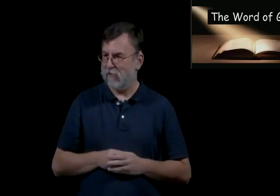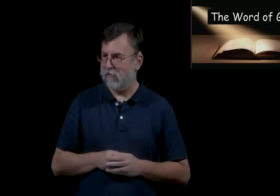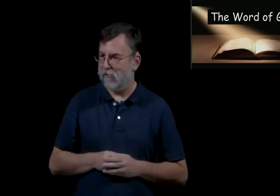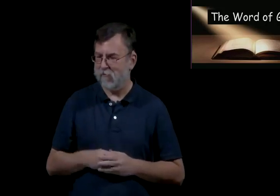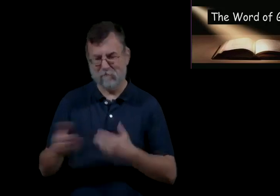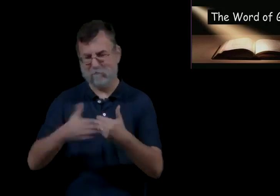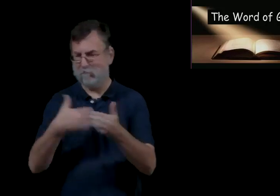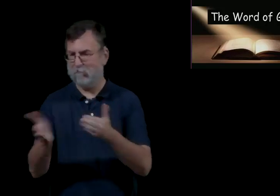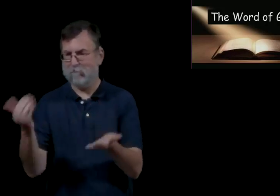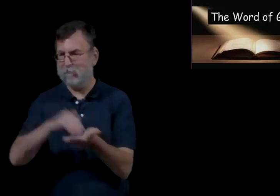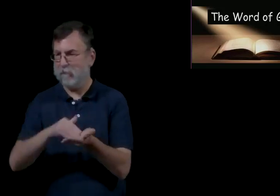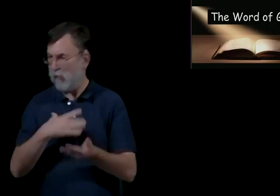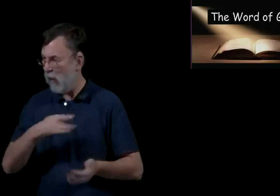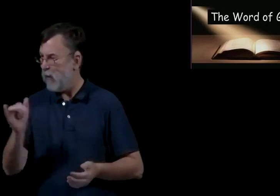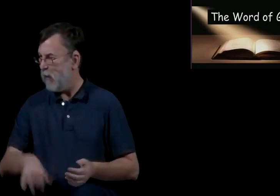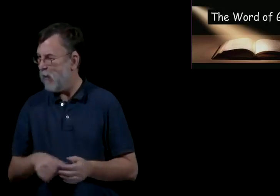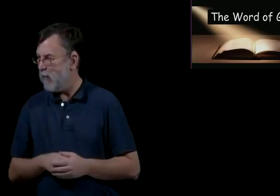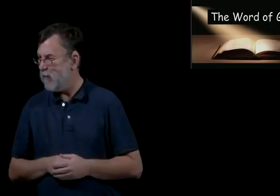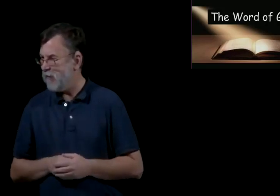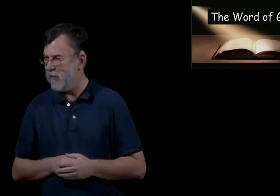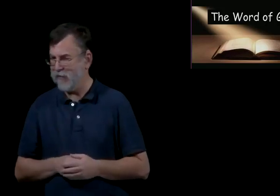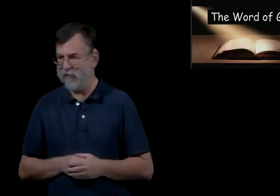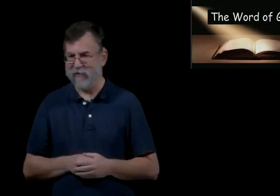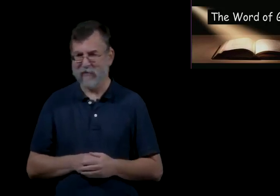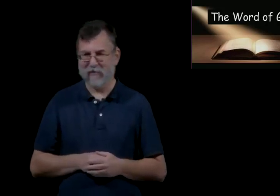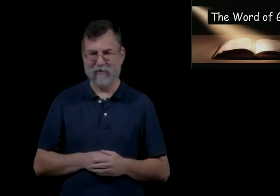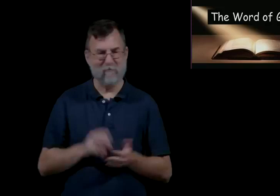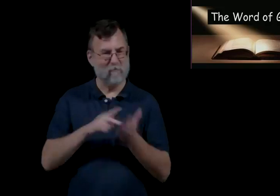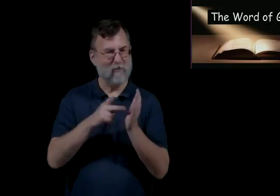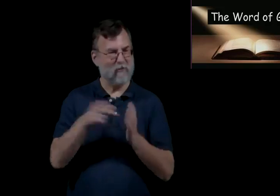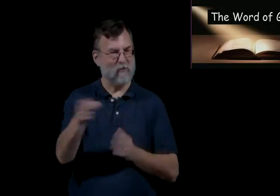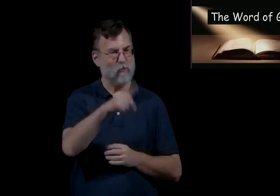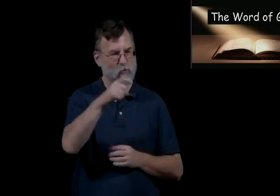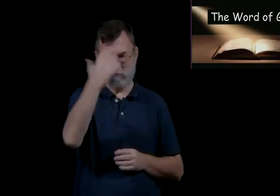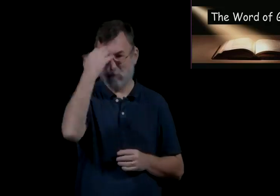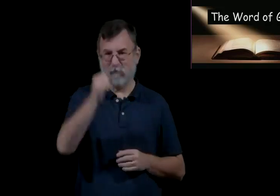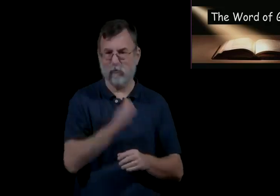I like that. Even though we heard it again, I really think we needed to hear that.